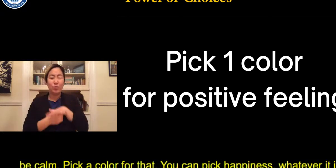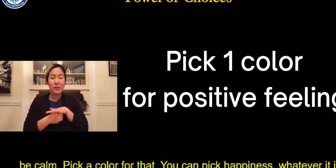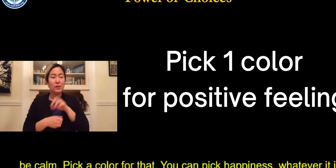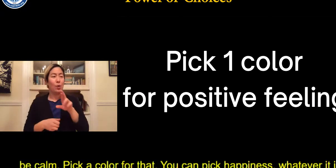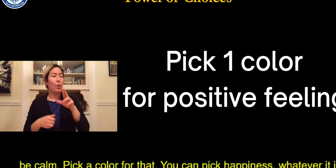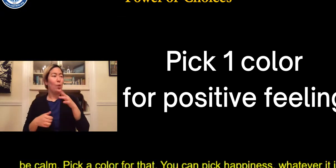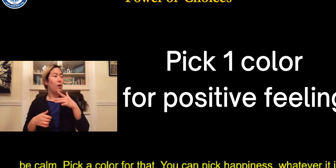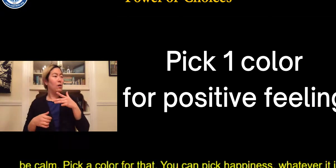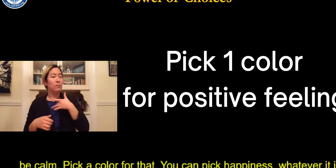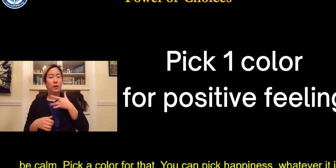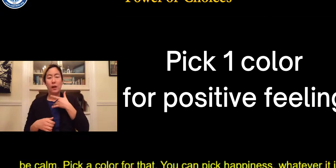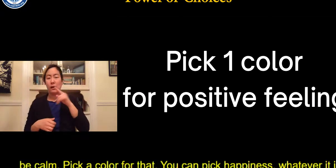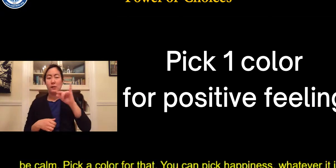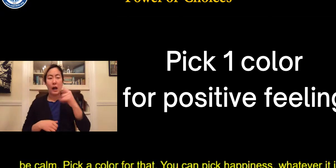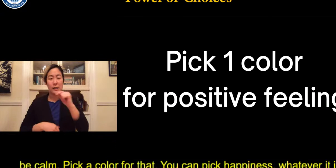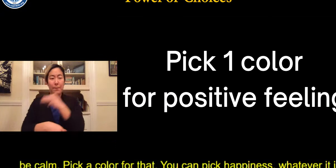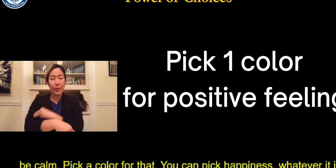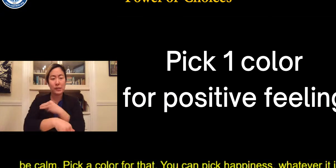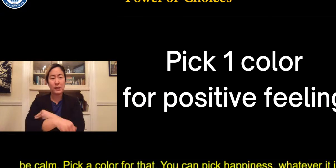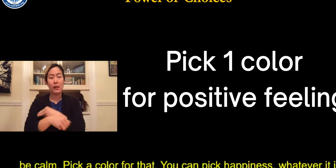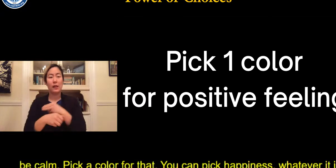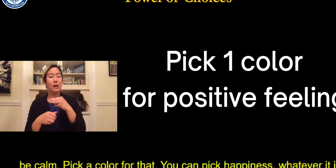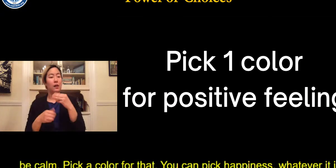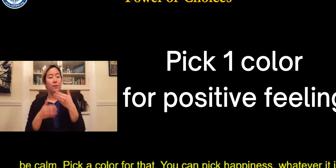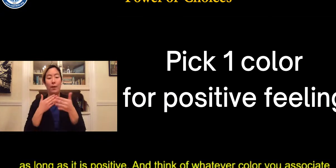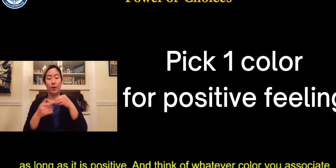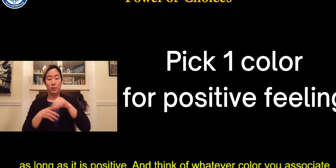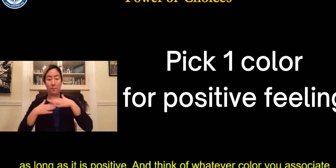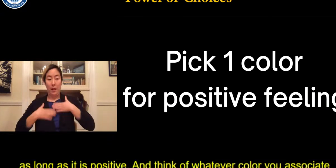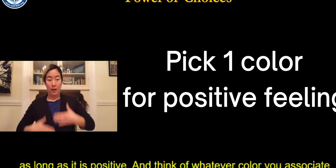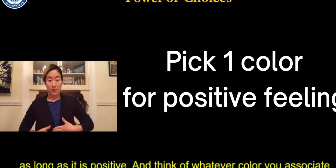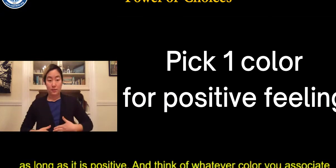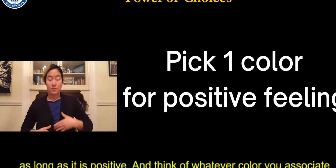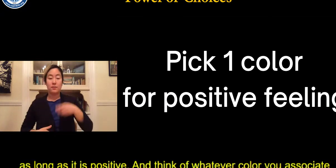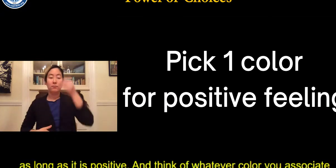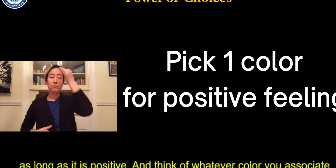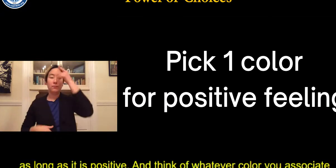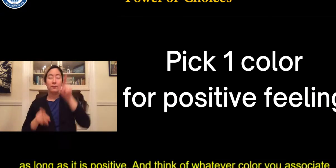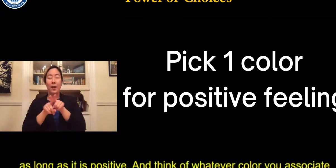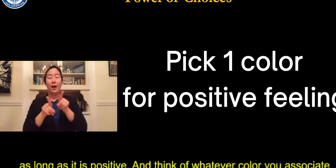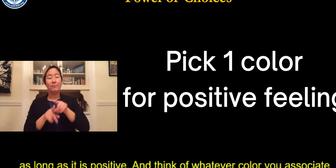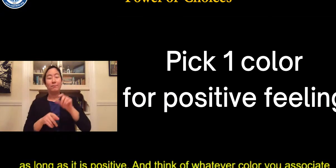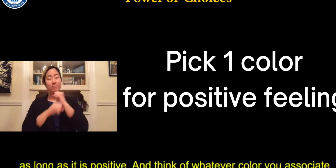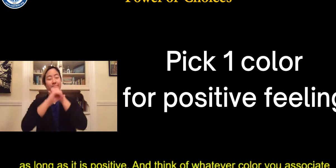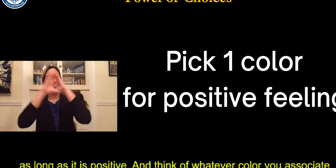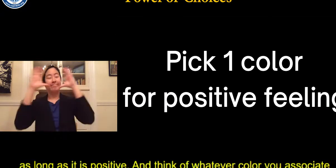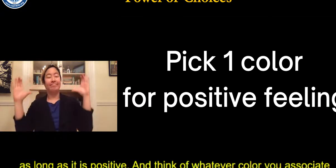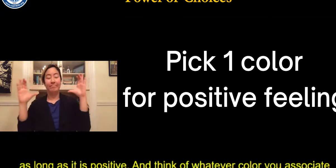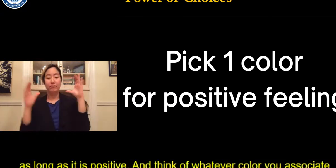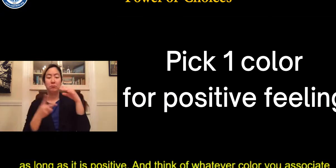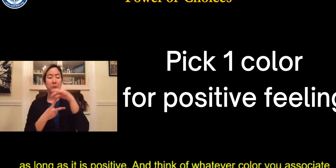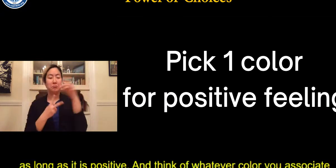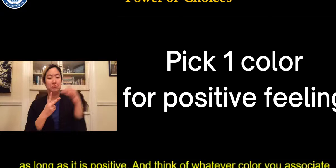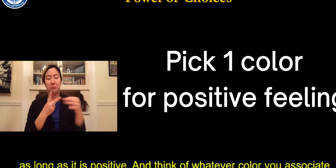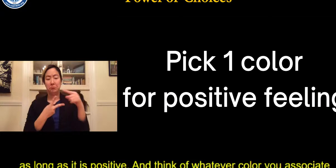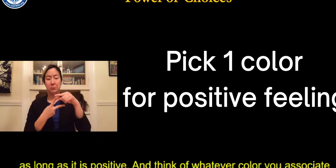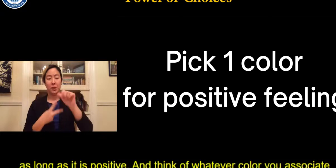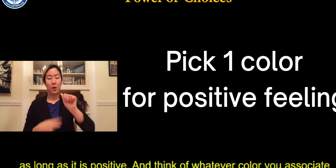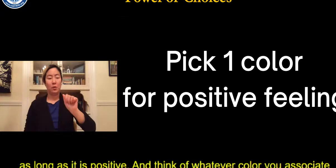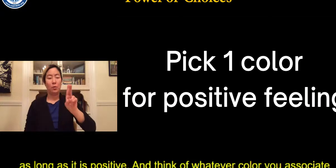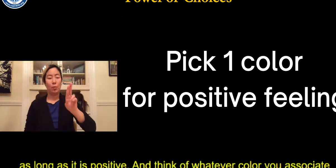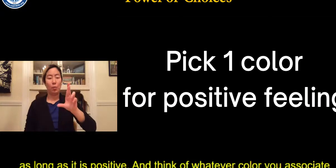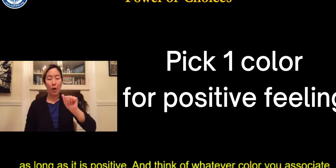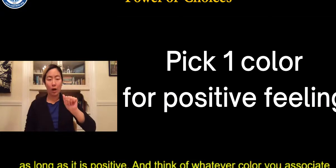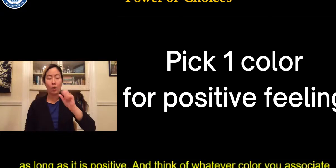have purple and red on either side of me. And now I want to ask us all to recognize